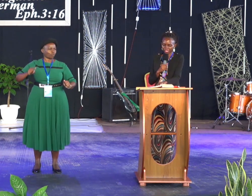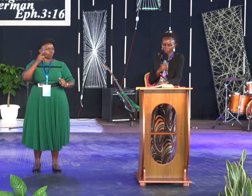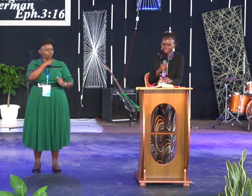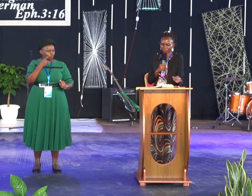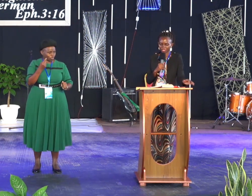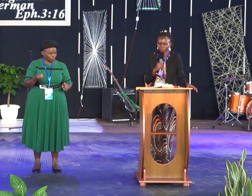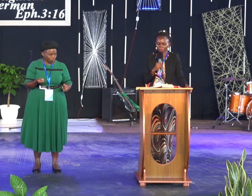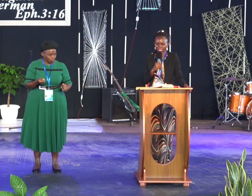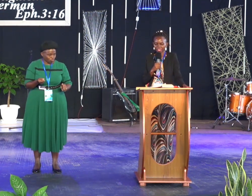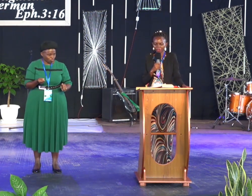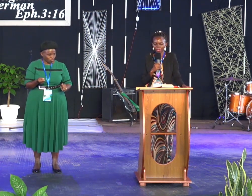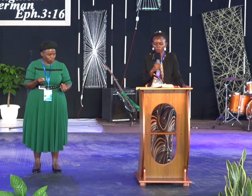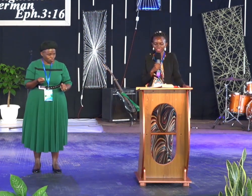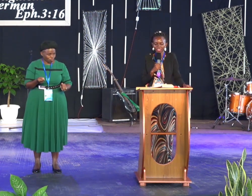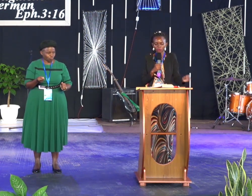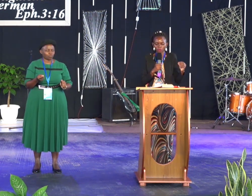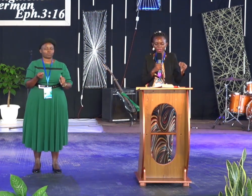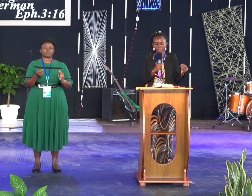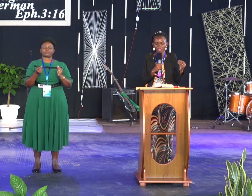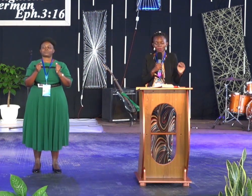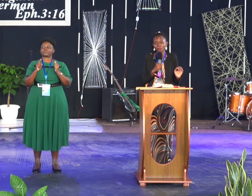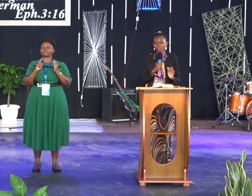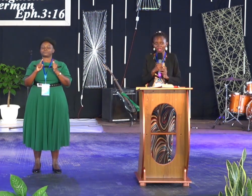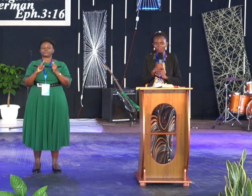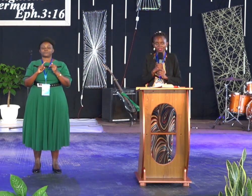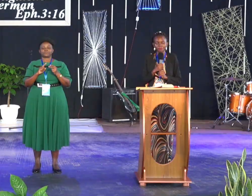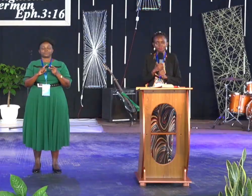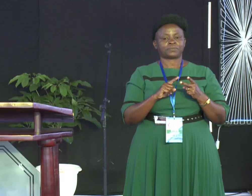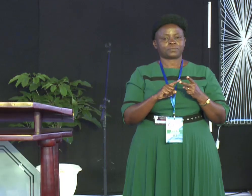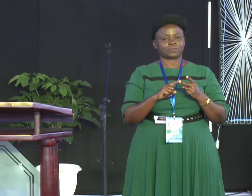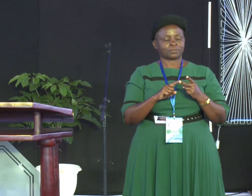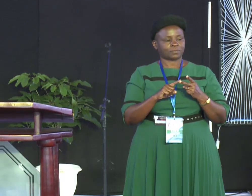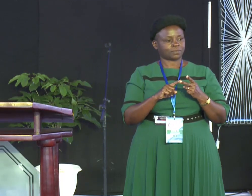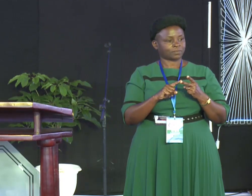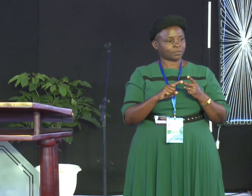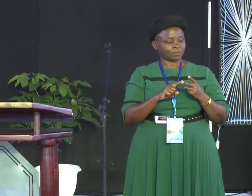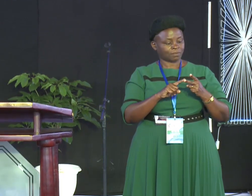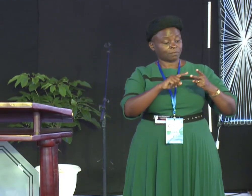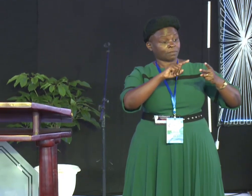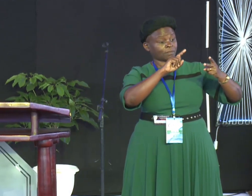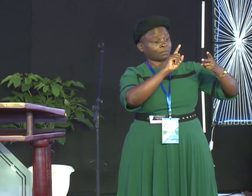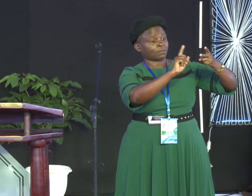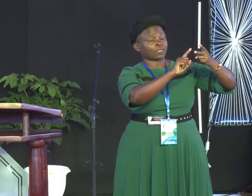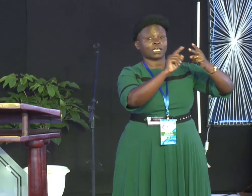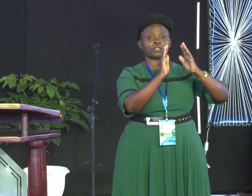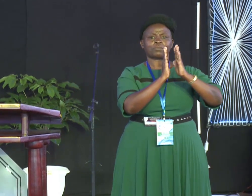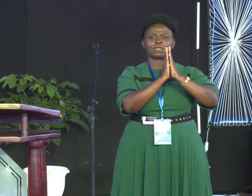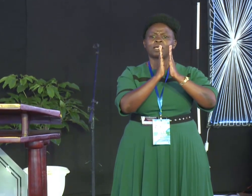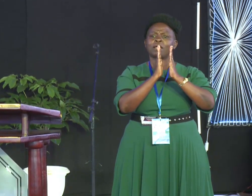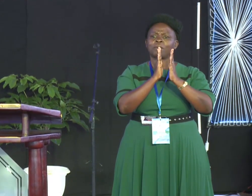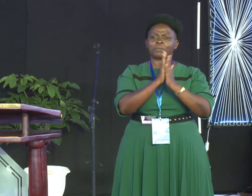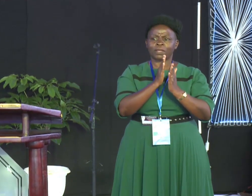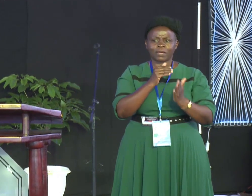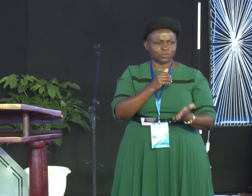mu ssuula esooka n'olunyerwe 15 ekwatagana ku kumanya Mukama waffe y'ani. Then the second prayer is a prayer of